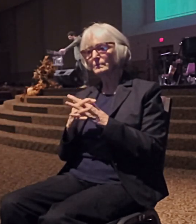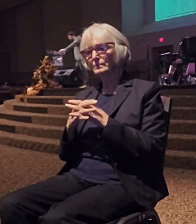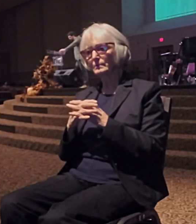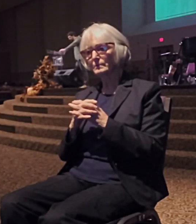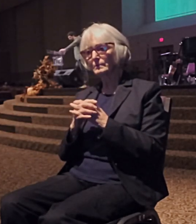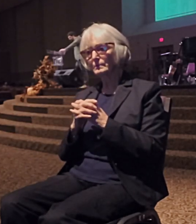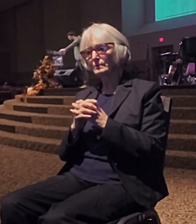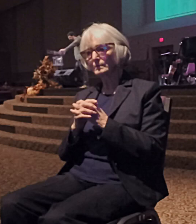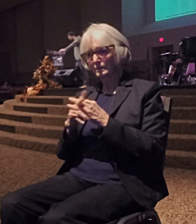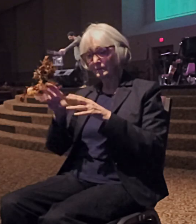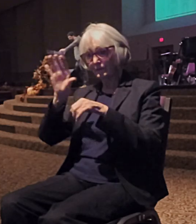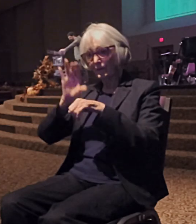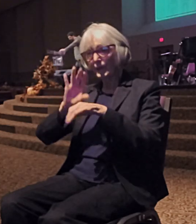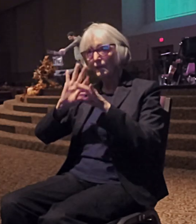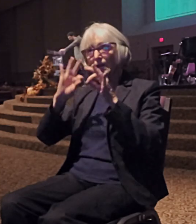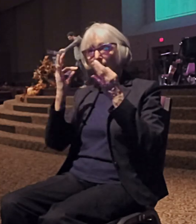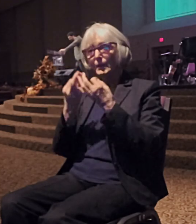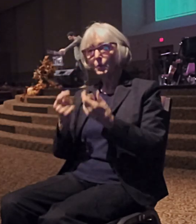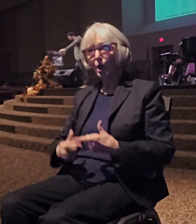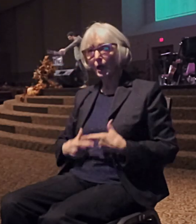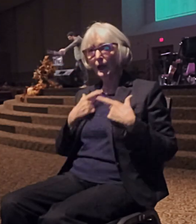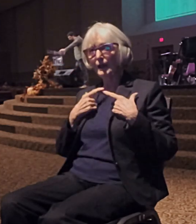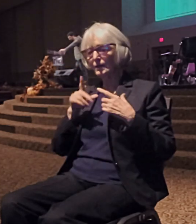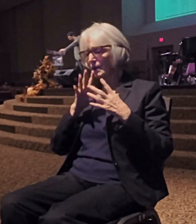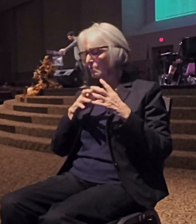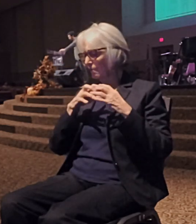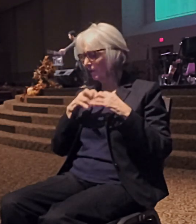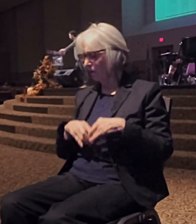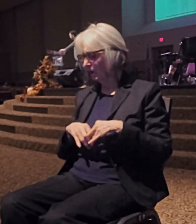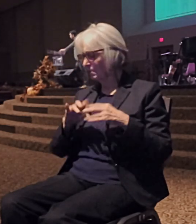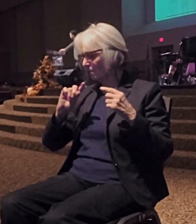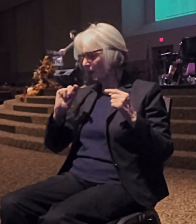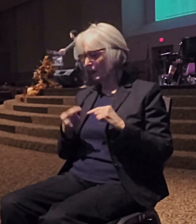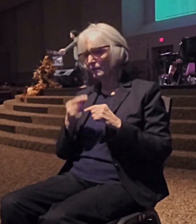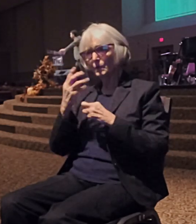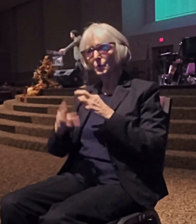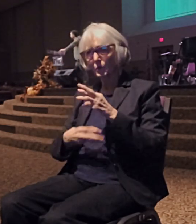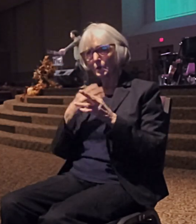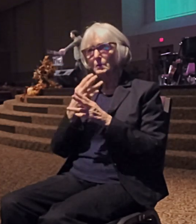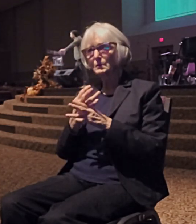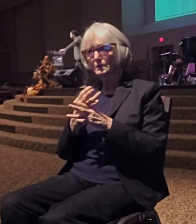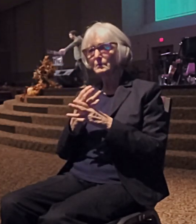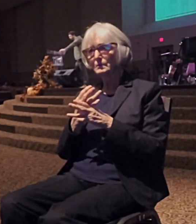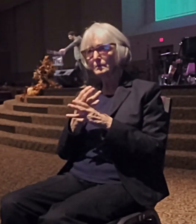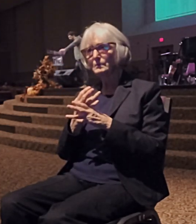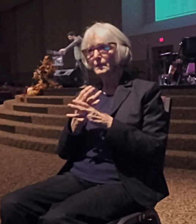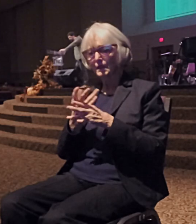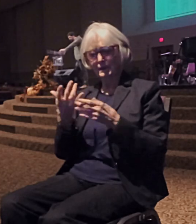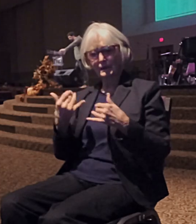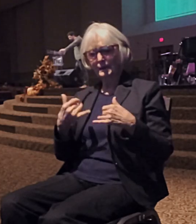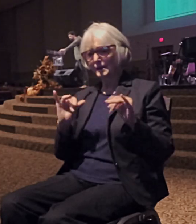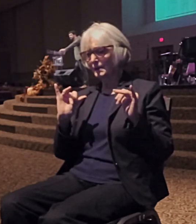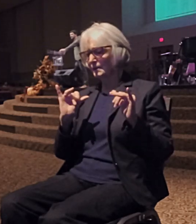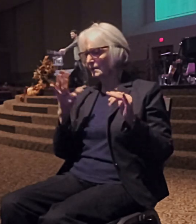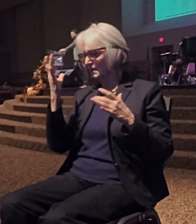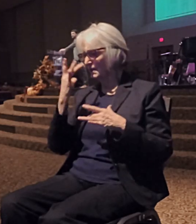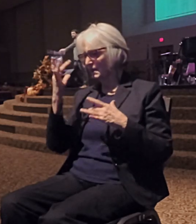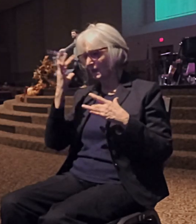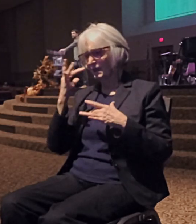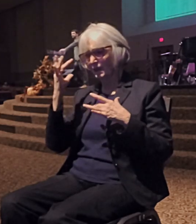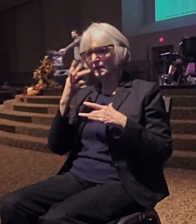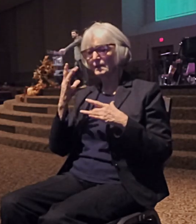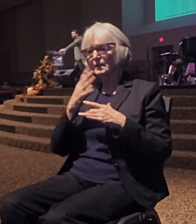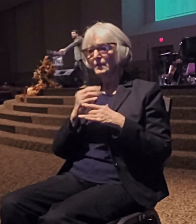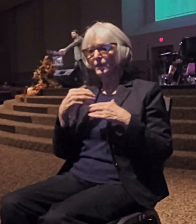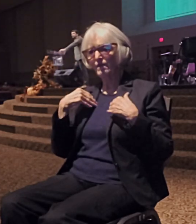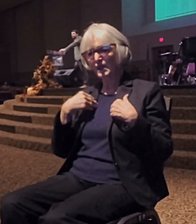Church family, we are living in a broken and painful world. It is filled with sickness and fatigue.